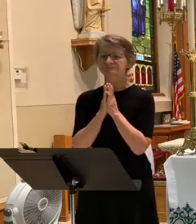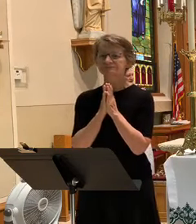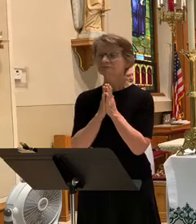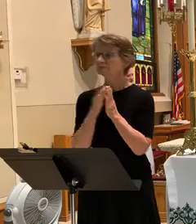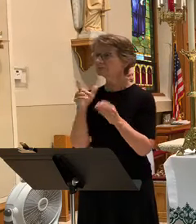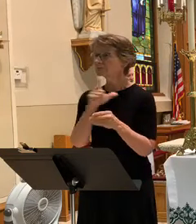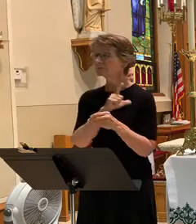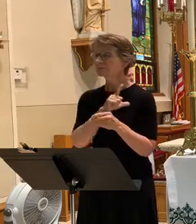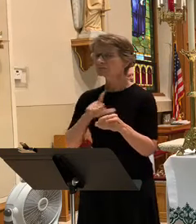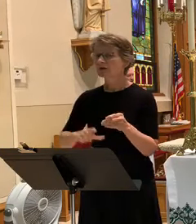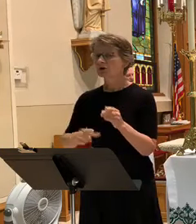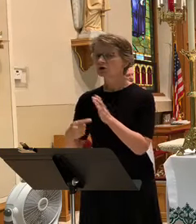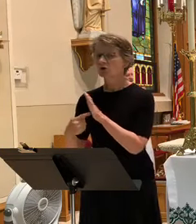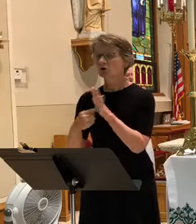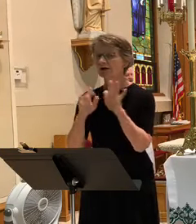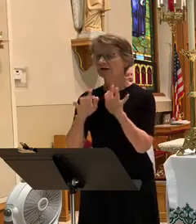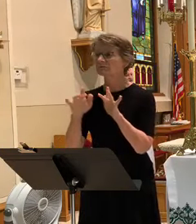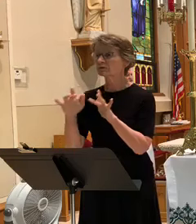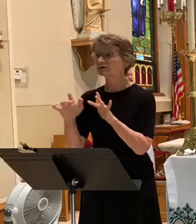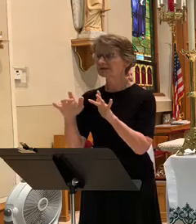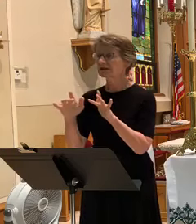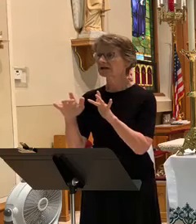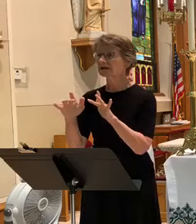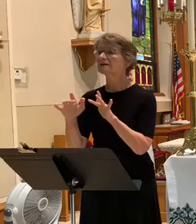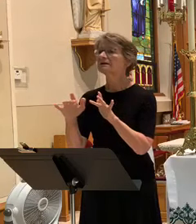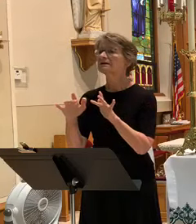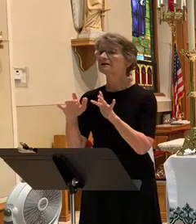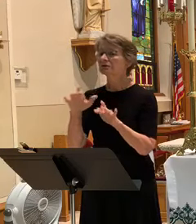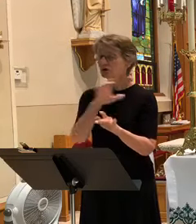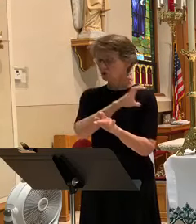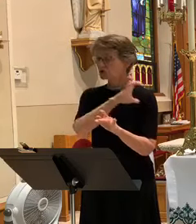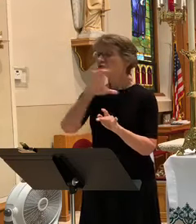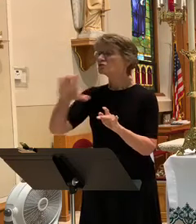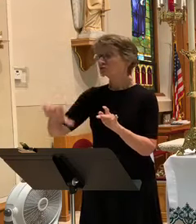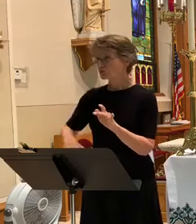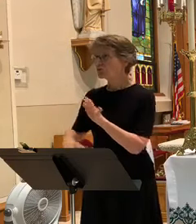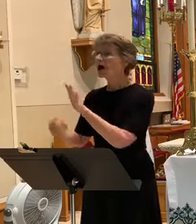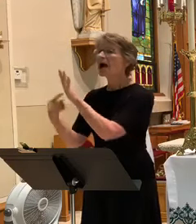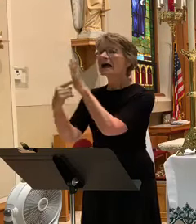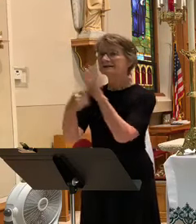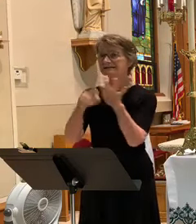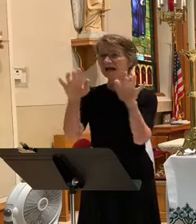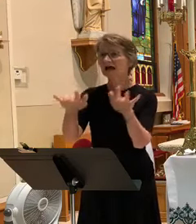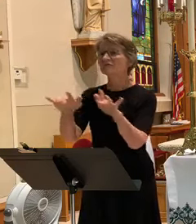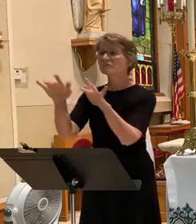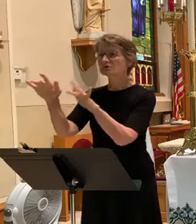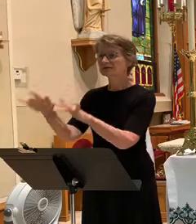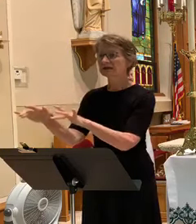Amen. Lord, have mercy. Lord, have mercy. Christ, have mercy.